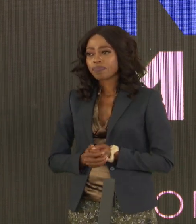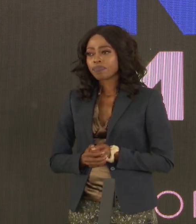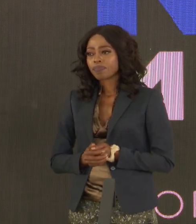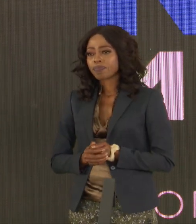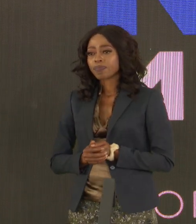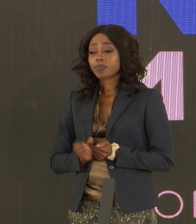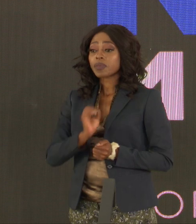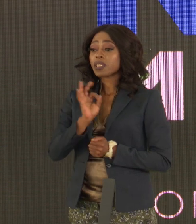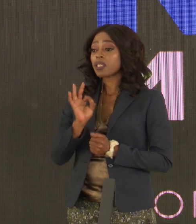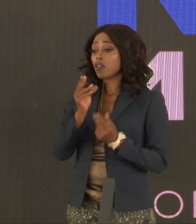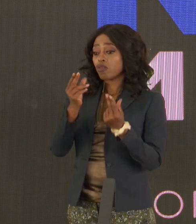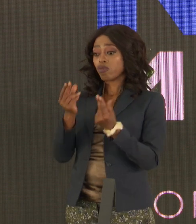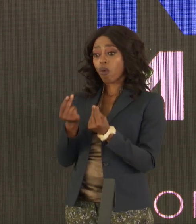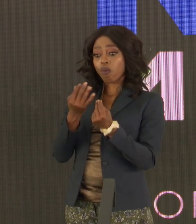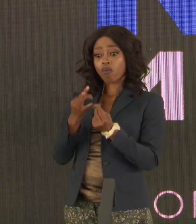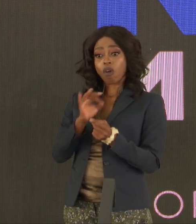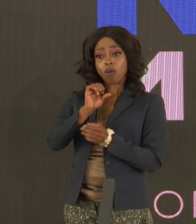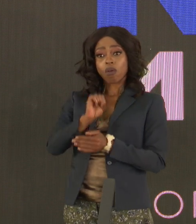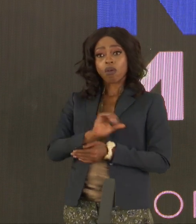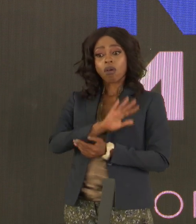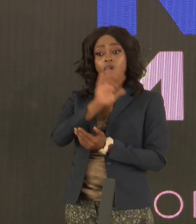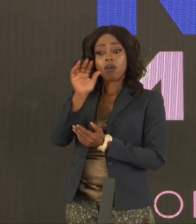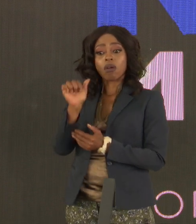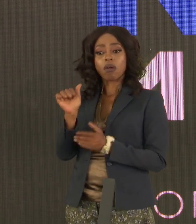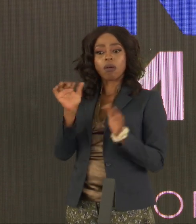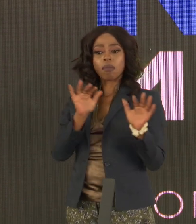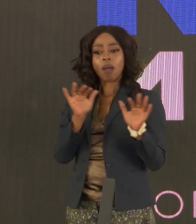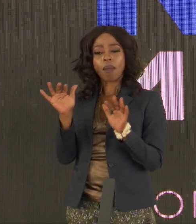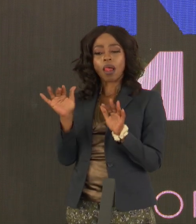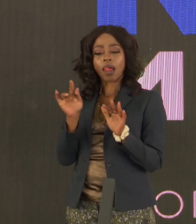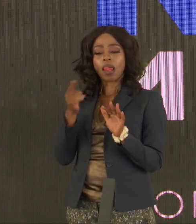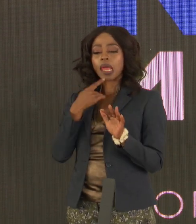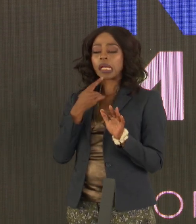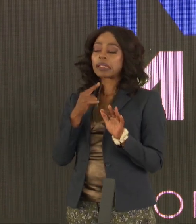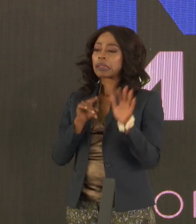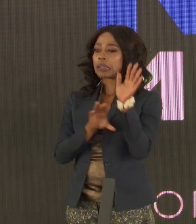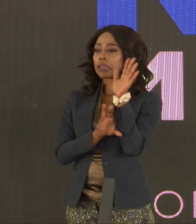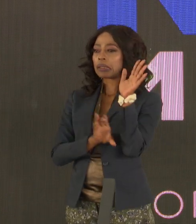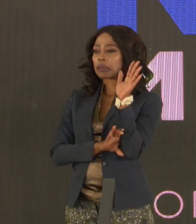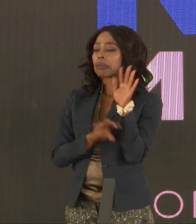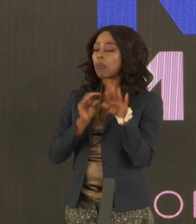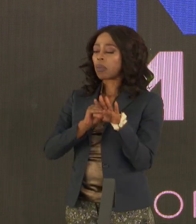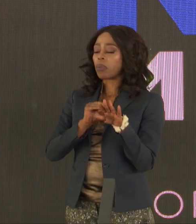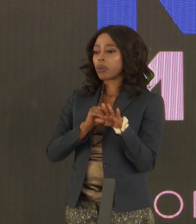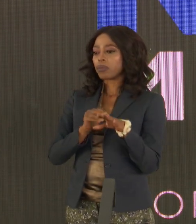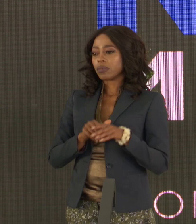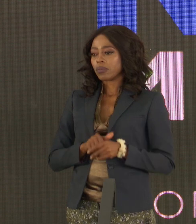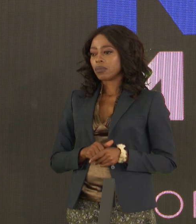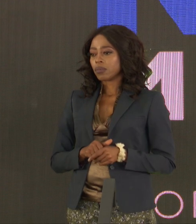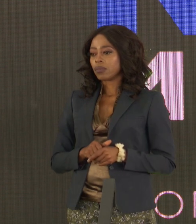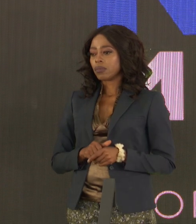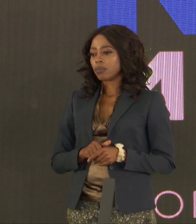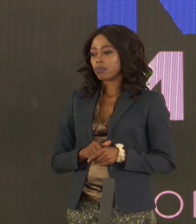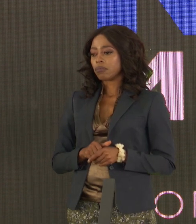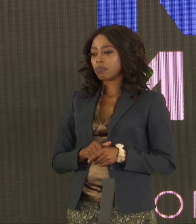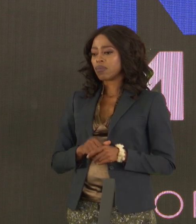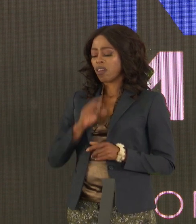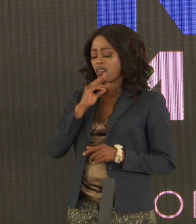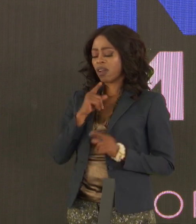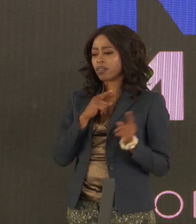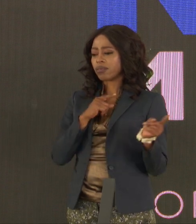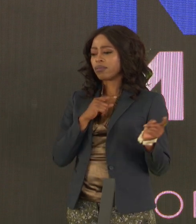When they're supposed to do them for the South African people, they say the Constitution is a problem. They are